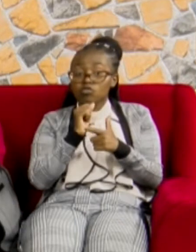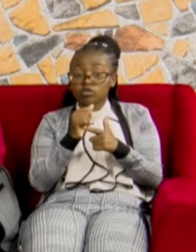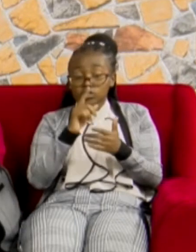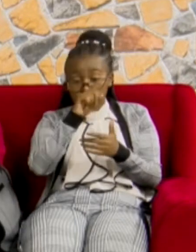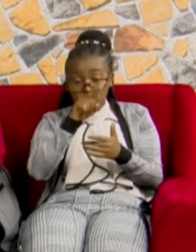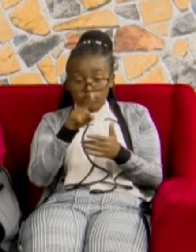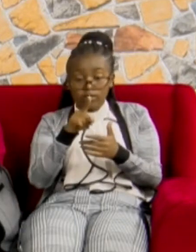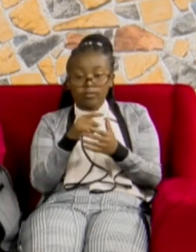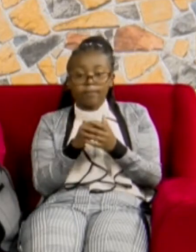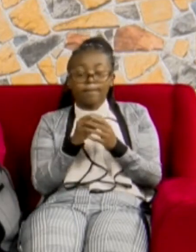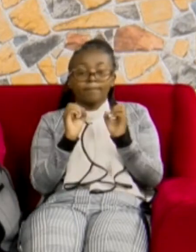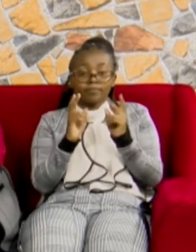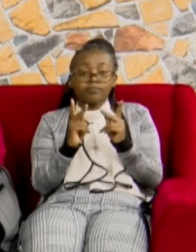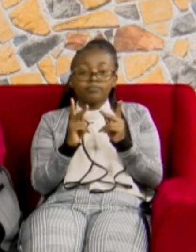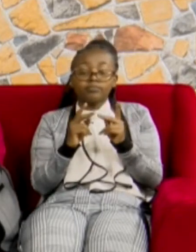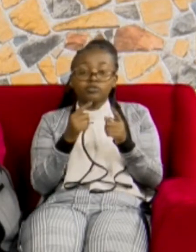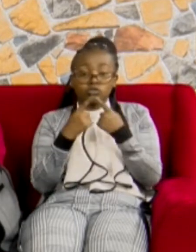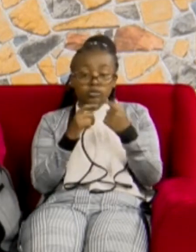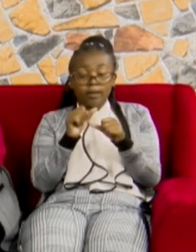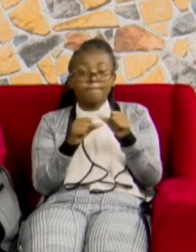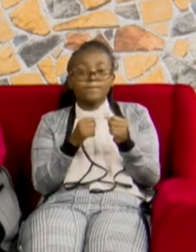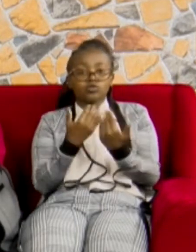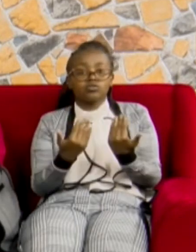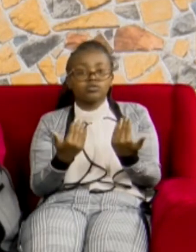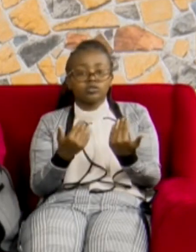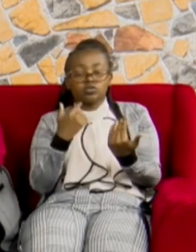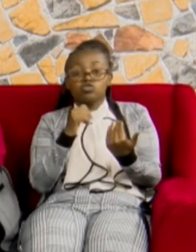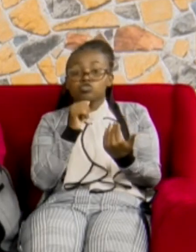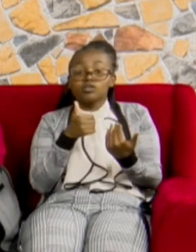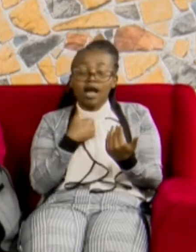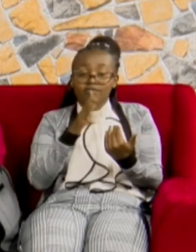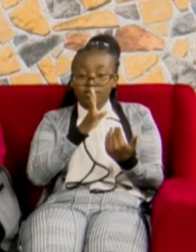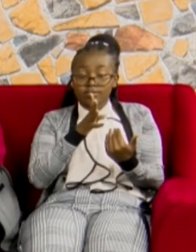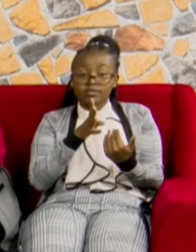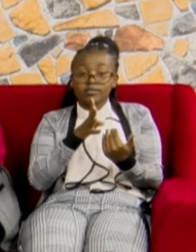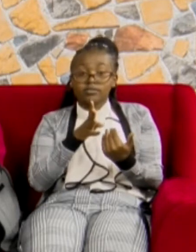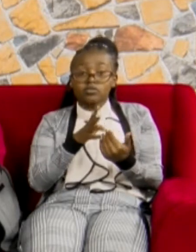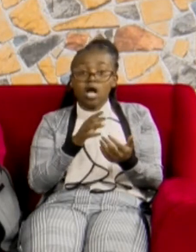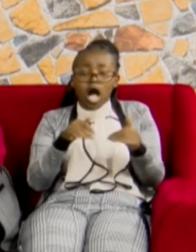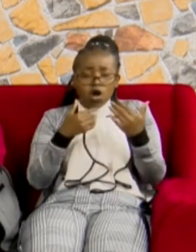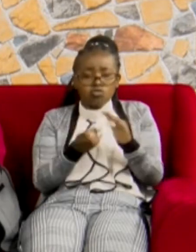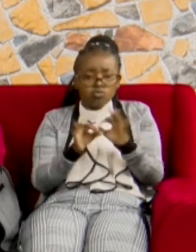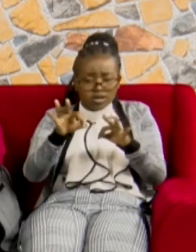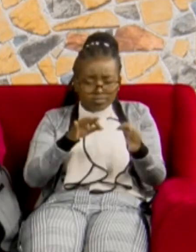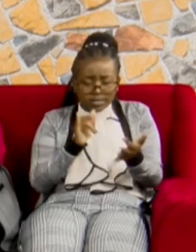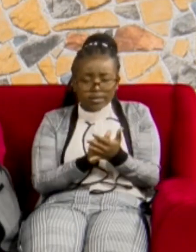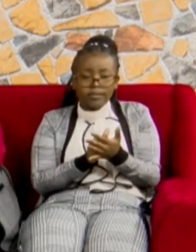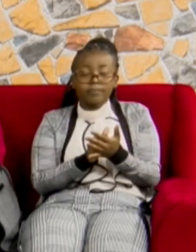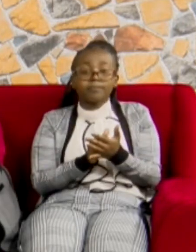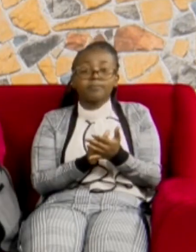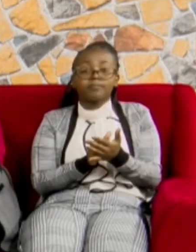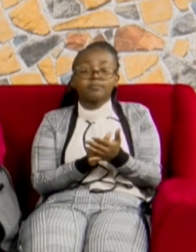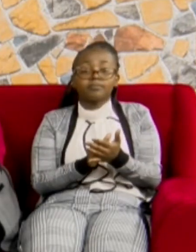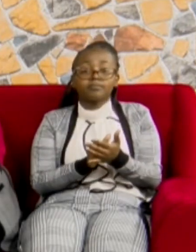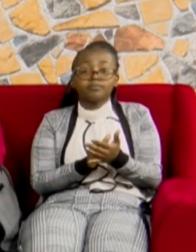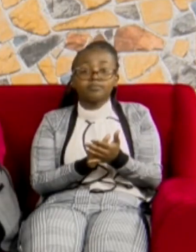it's correct. That is correct. Yes. Okay. When we're talking about our children not having speech, Right. how do we explain that? So